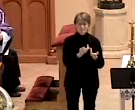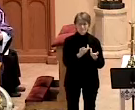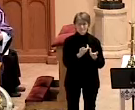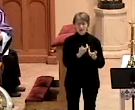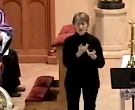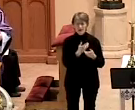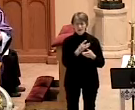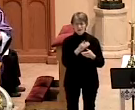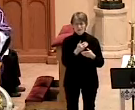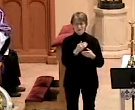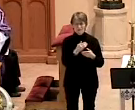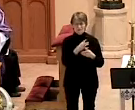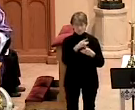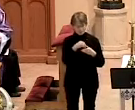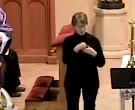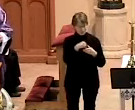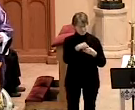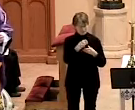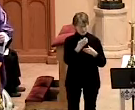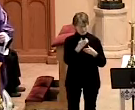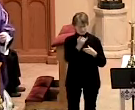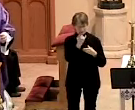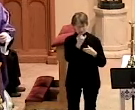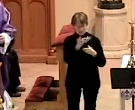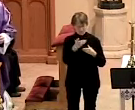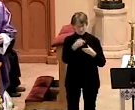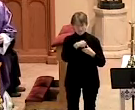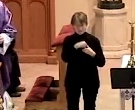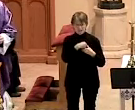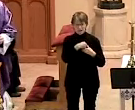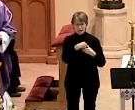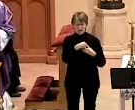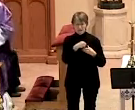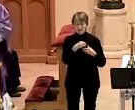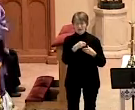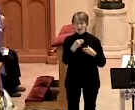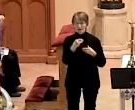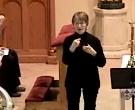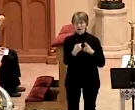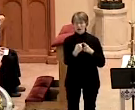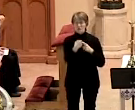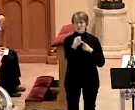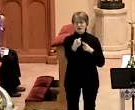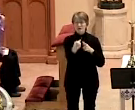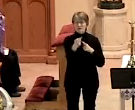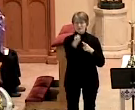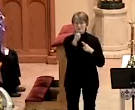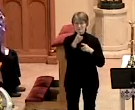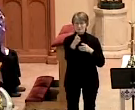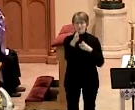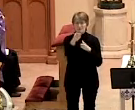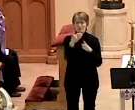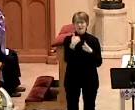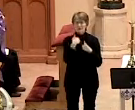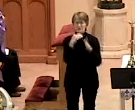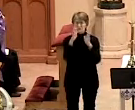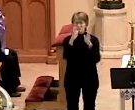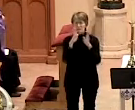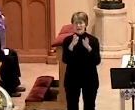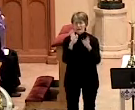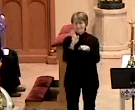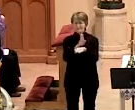with our soul. Across the street, we have a great business. People, and I don't see a lot